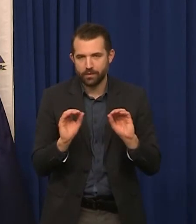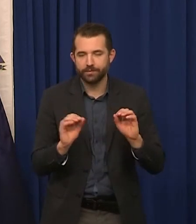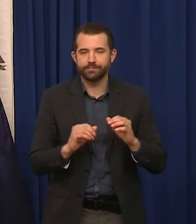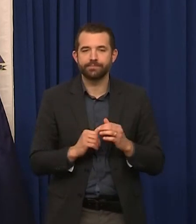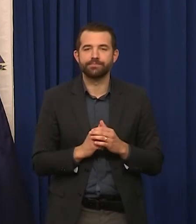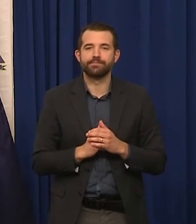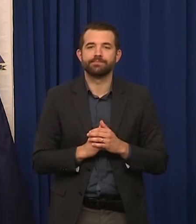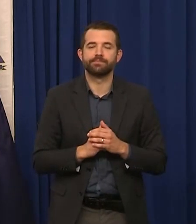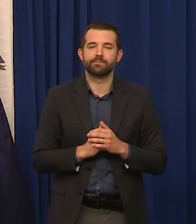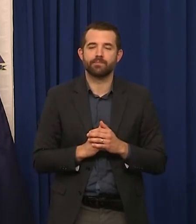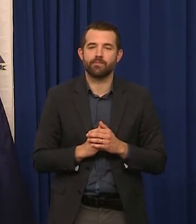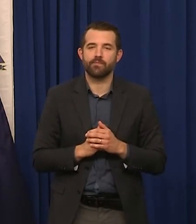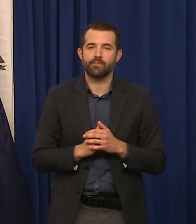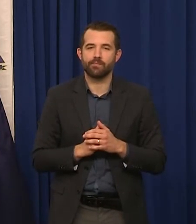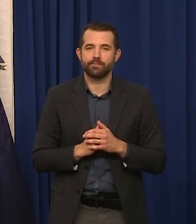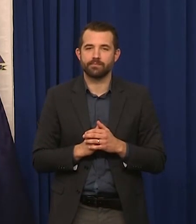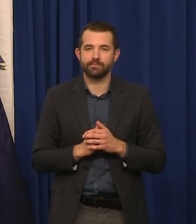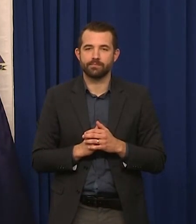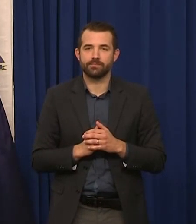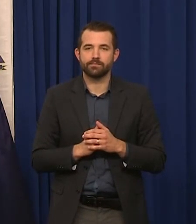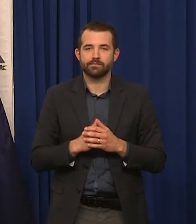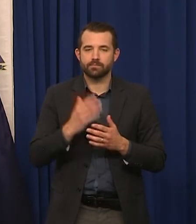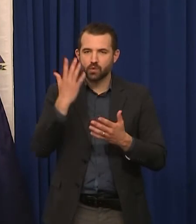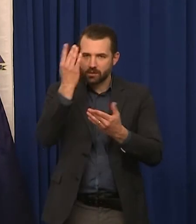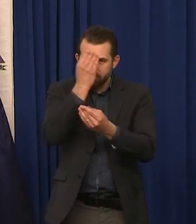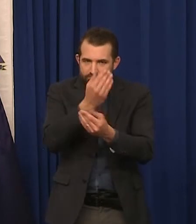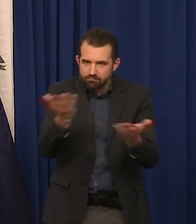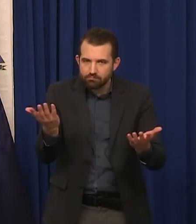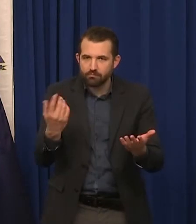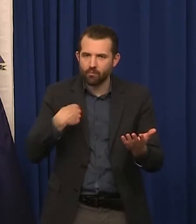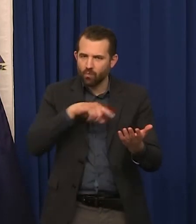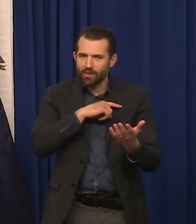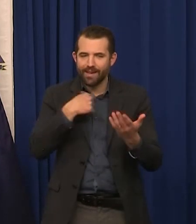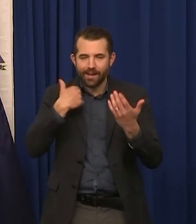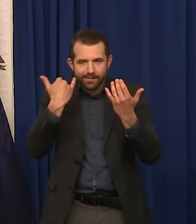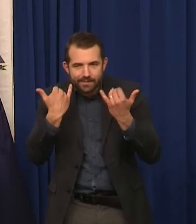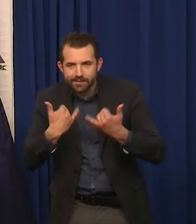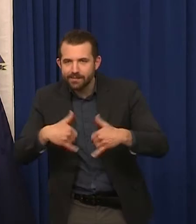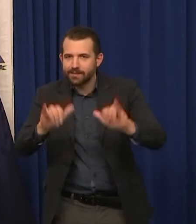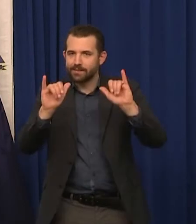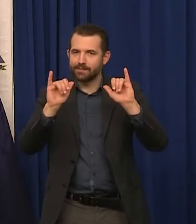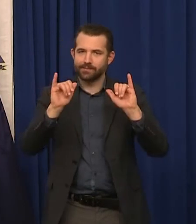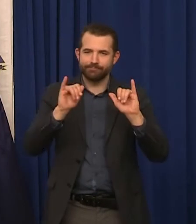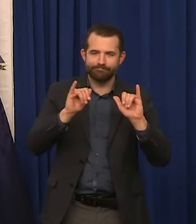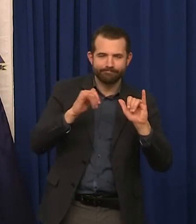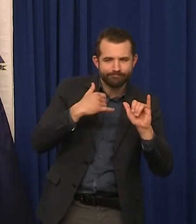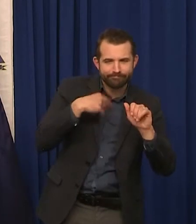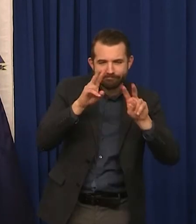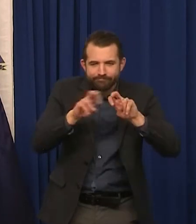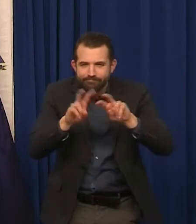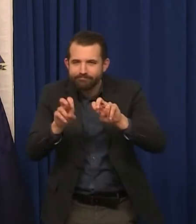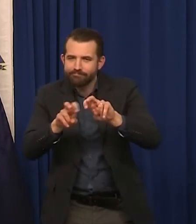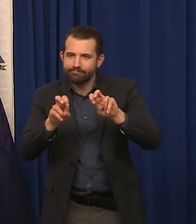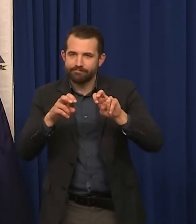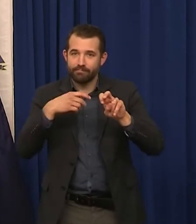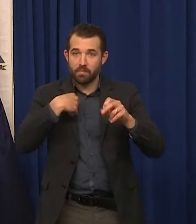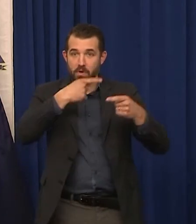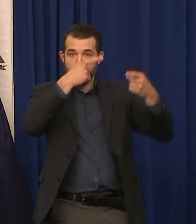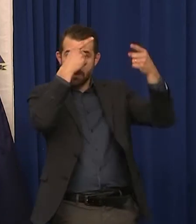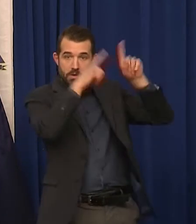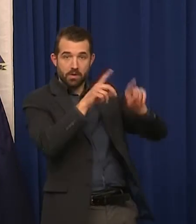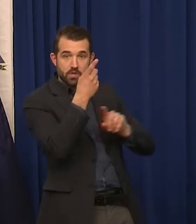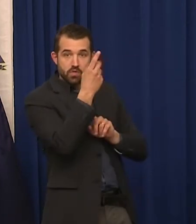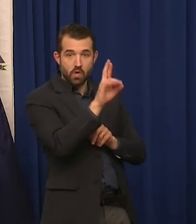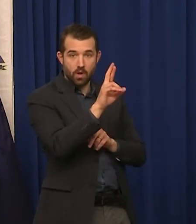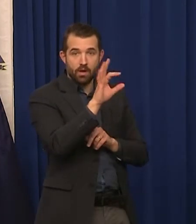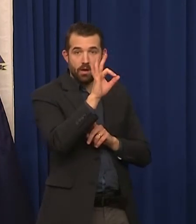be conducting. But suffice it to say, Don, we're looking at, I concur with Dr. Anthony Fauci. Of course I concur